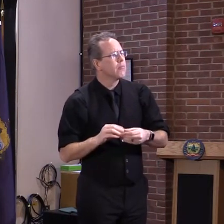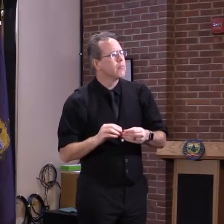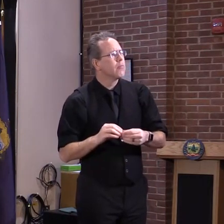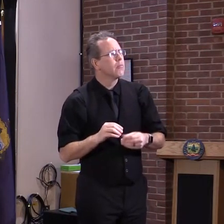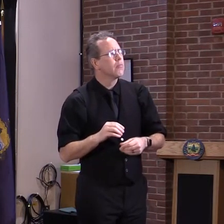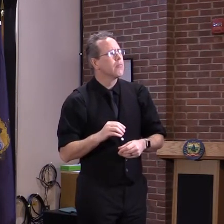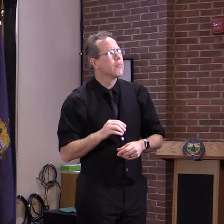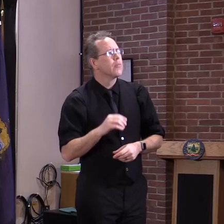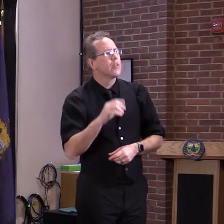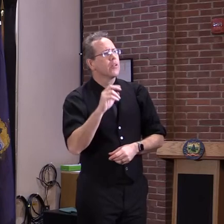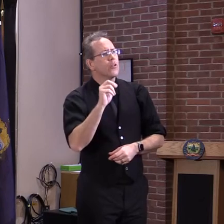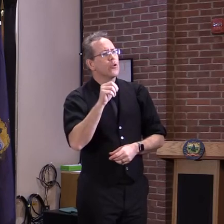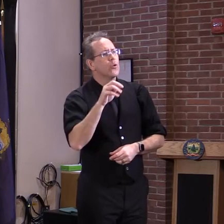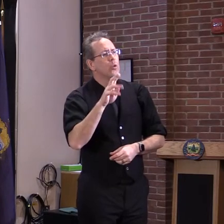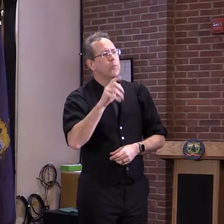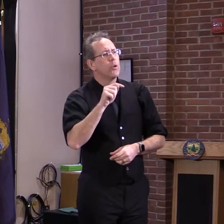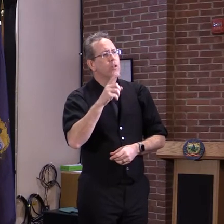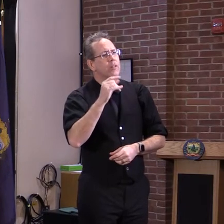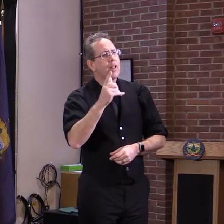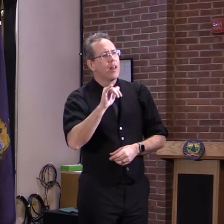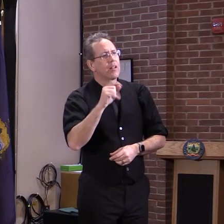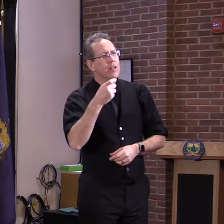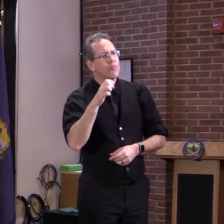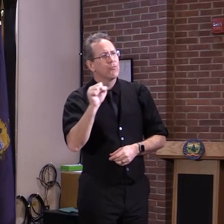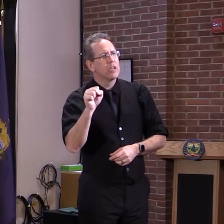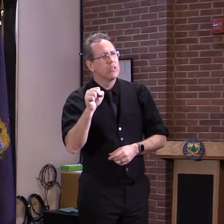Daily Express.